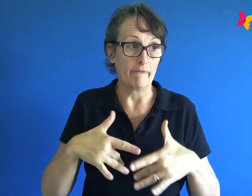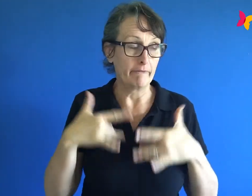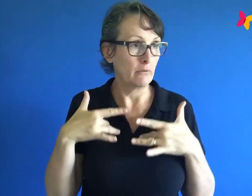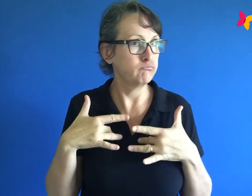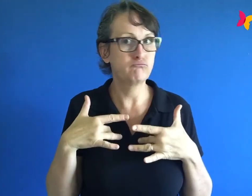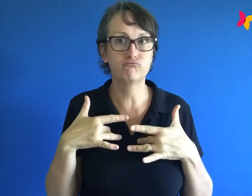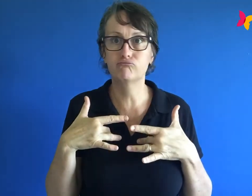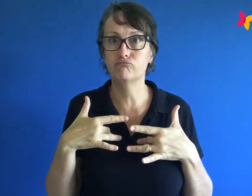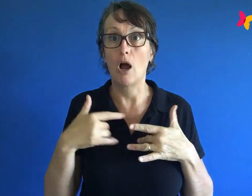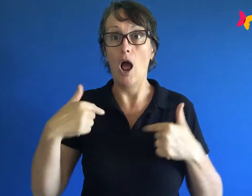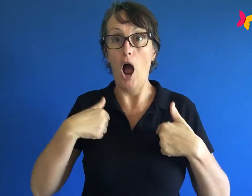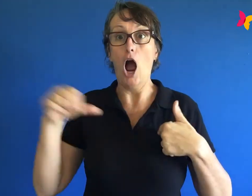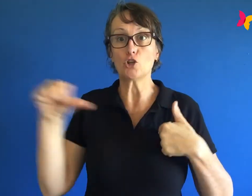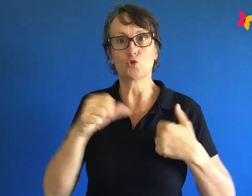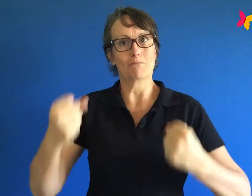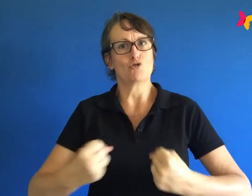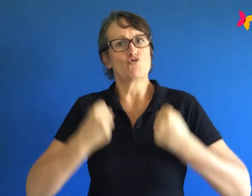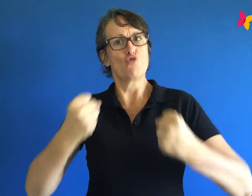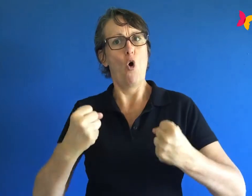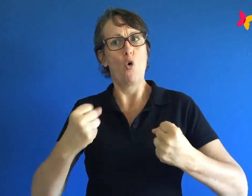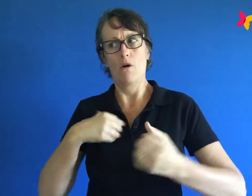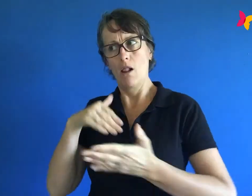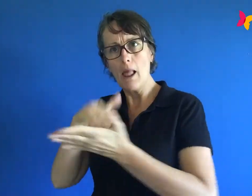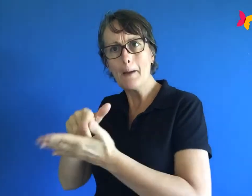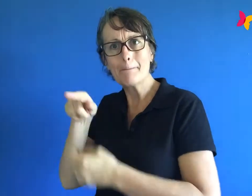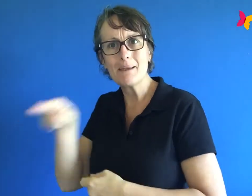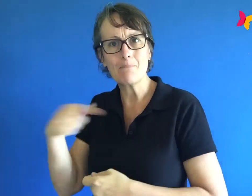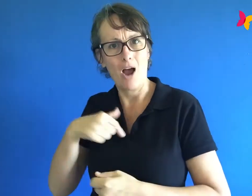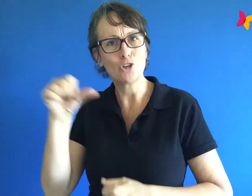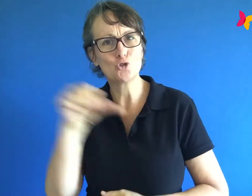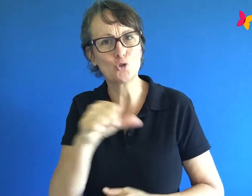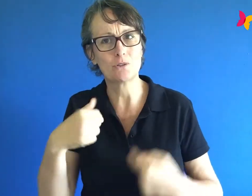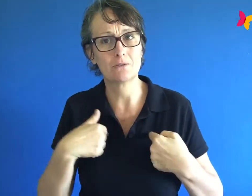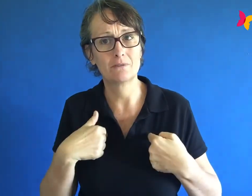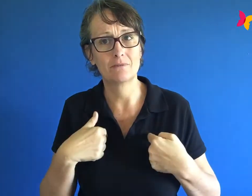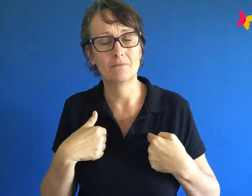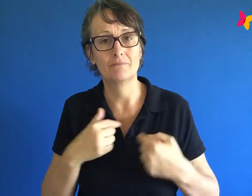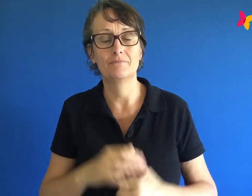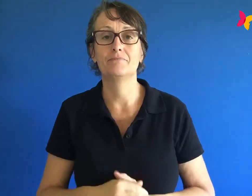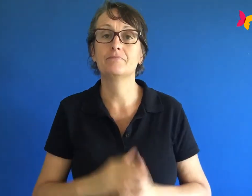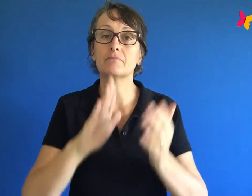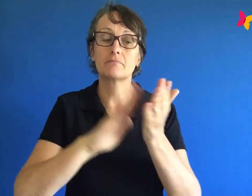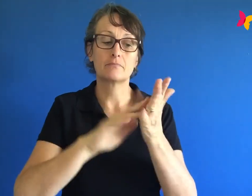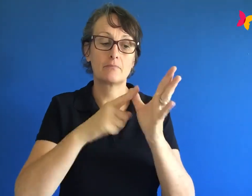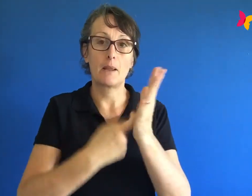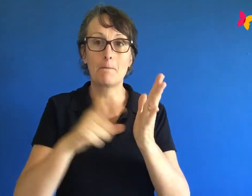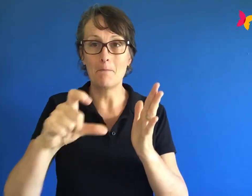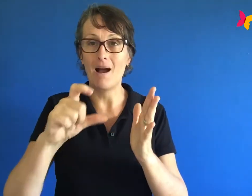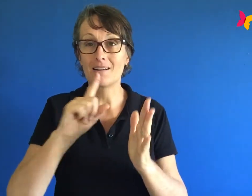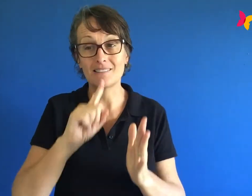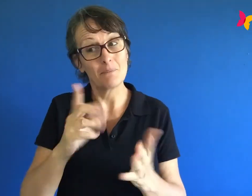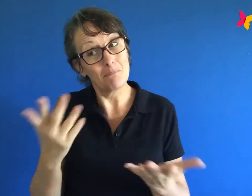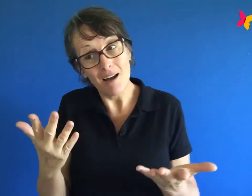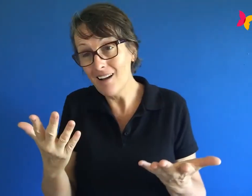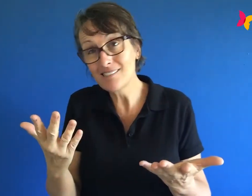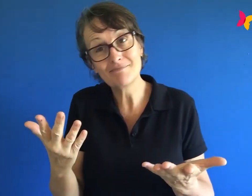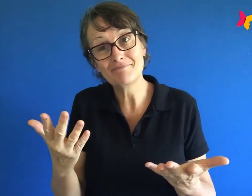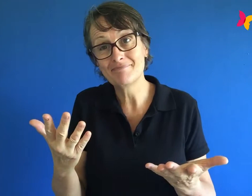I'm supposed to be the strong one. I'm supposed to have this, right? But this is the really complicated thing about this, which is in that moment